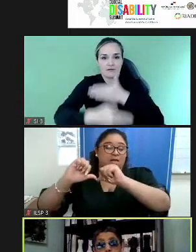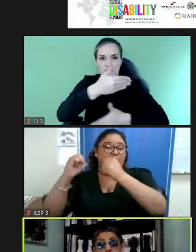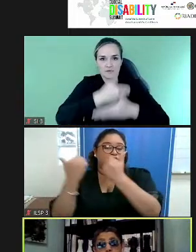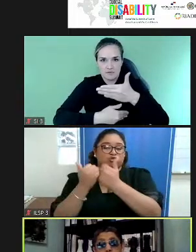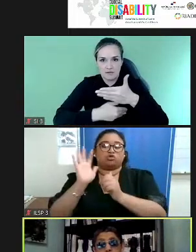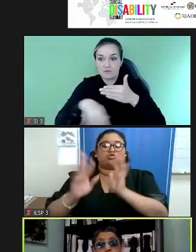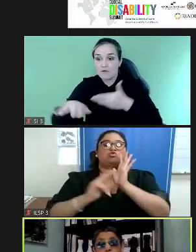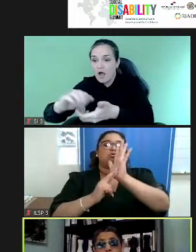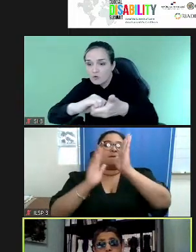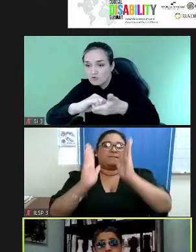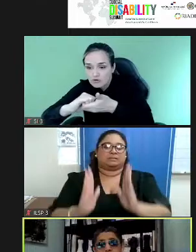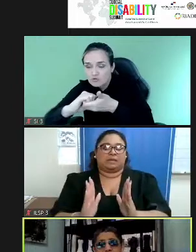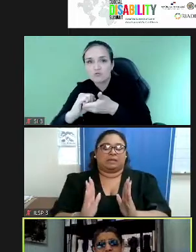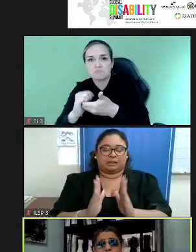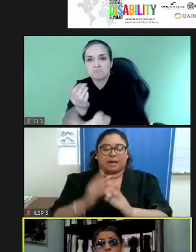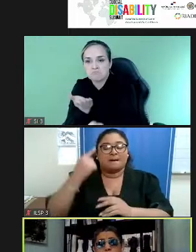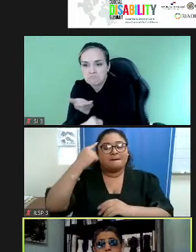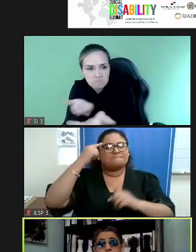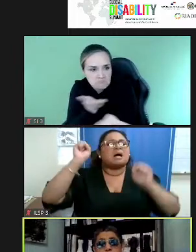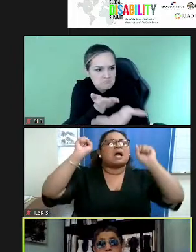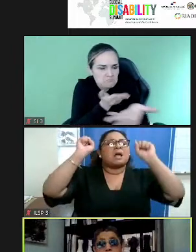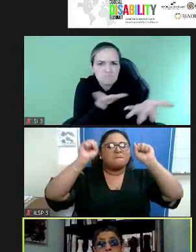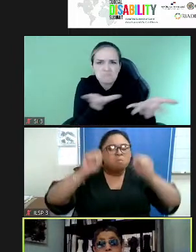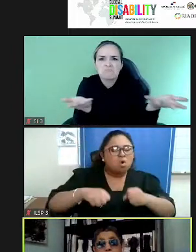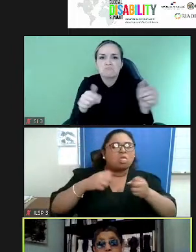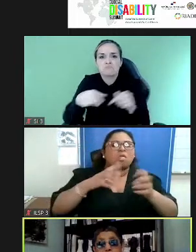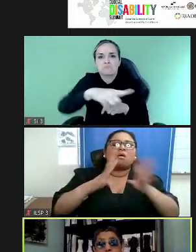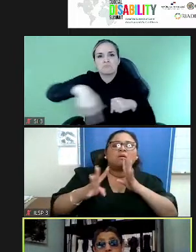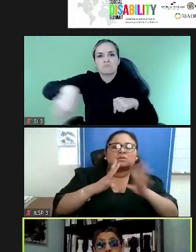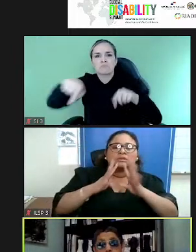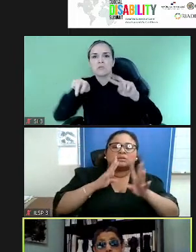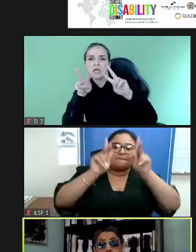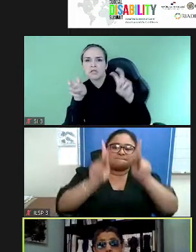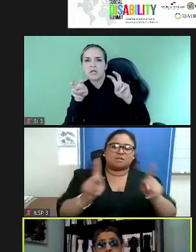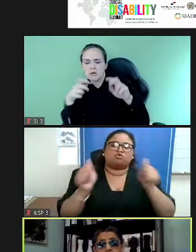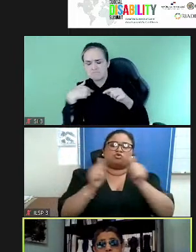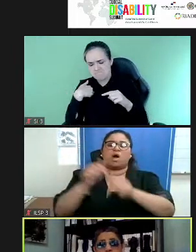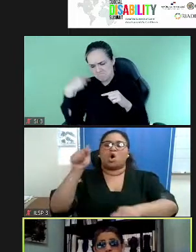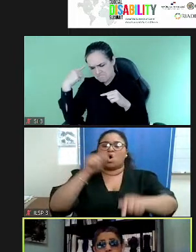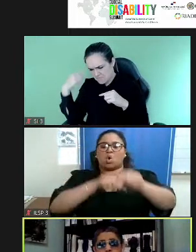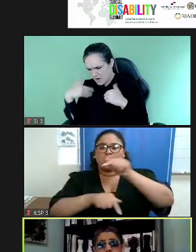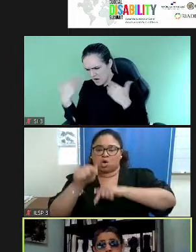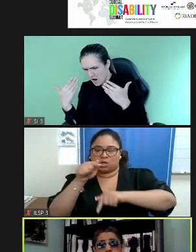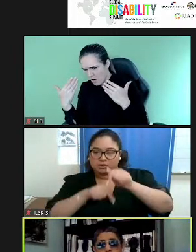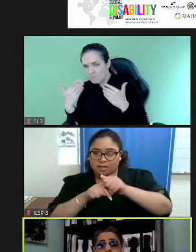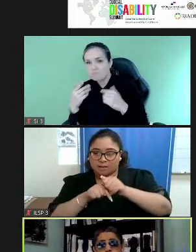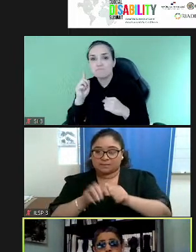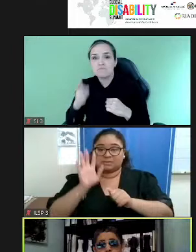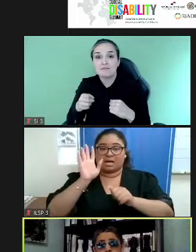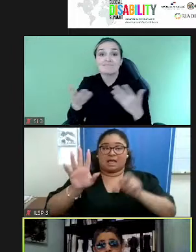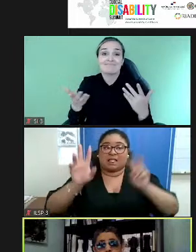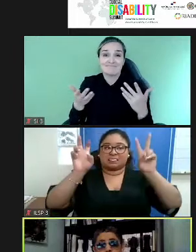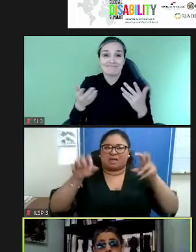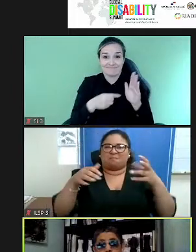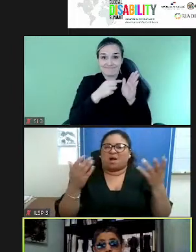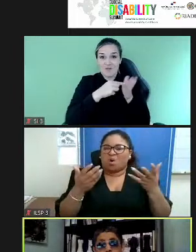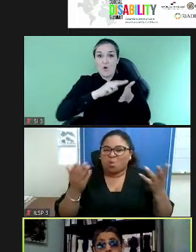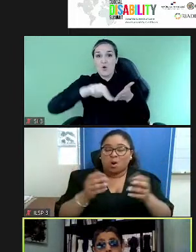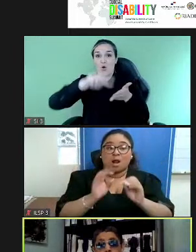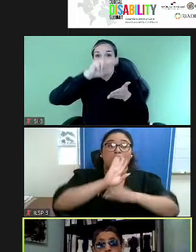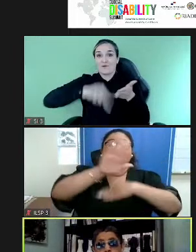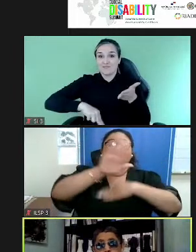organizations representing them to be able to work with people with